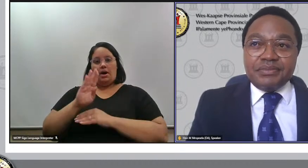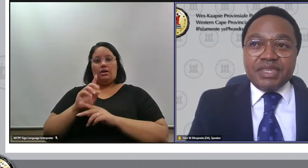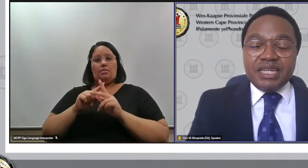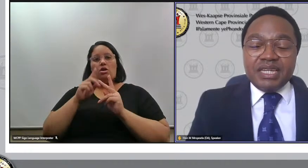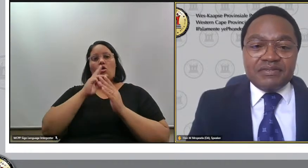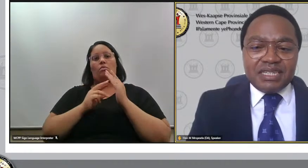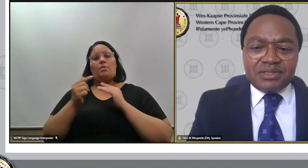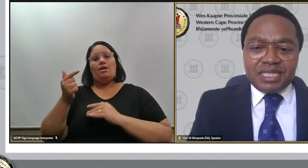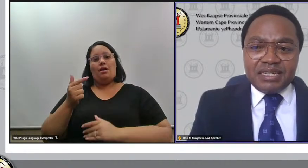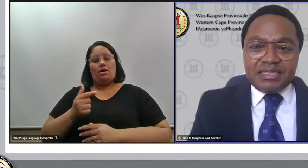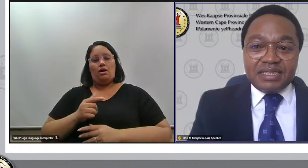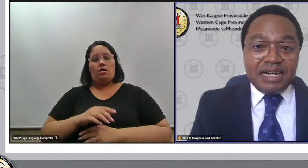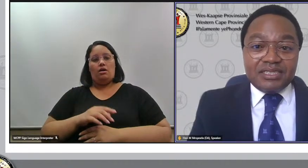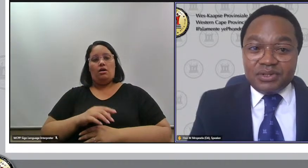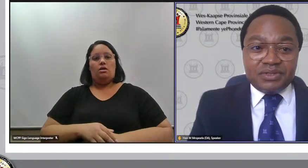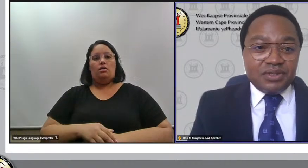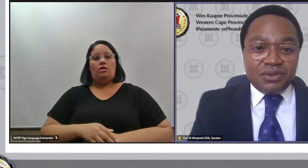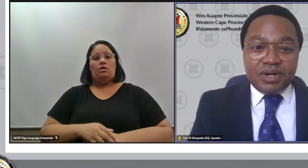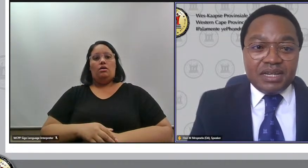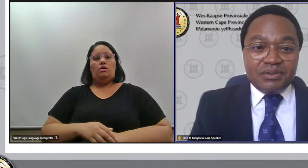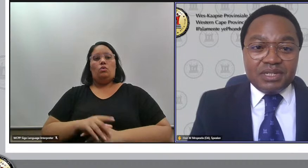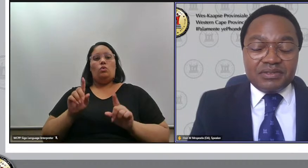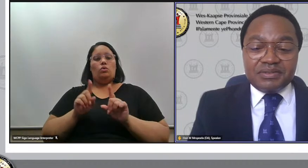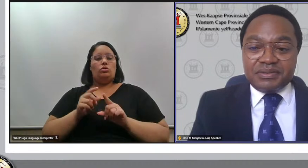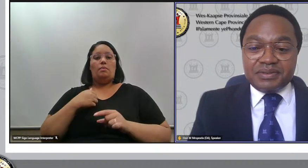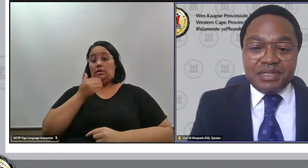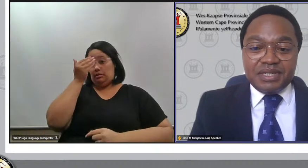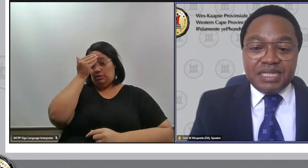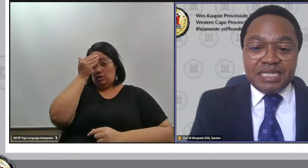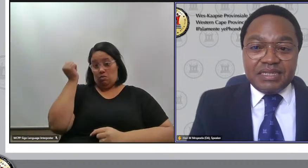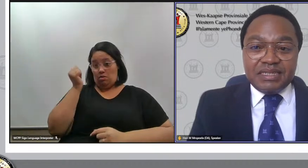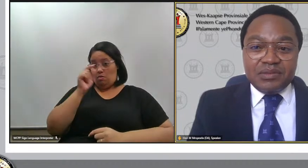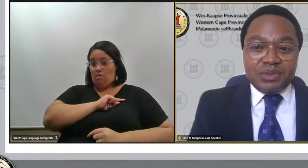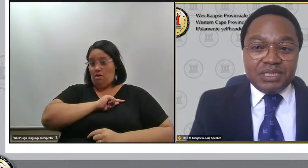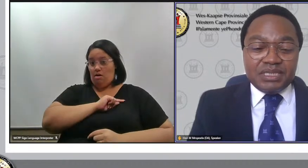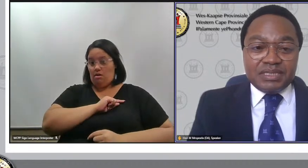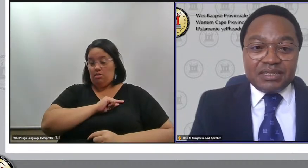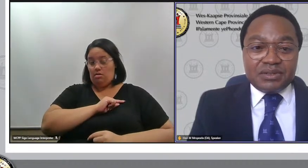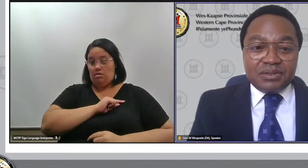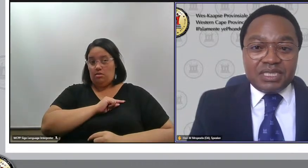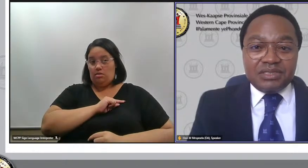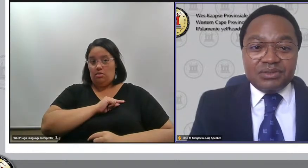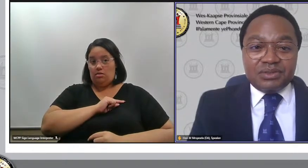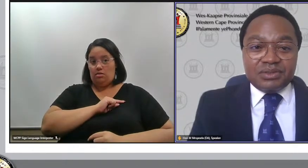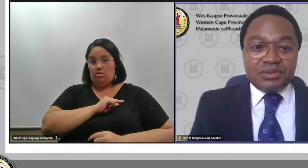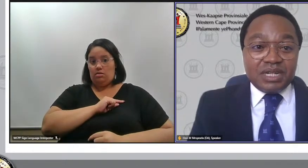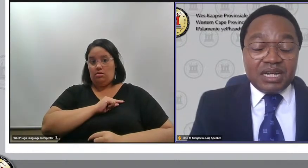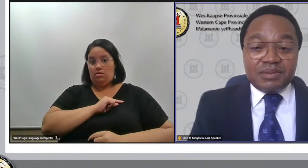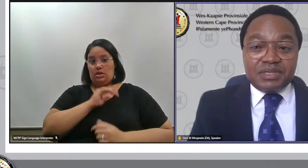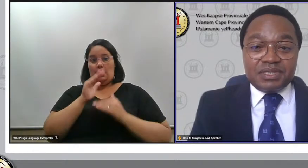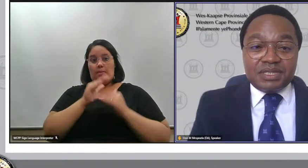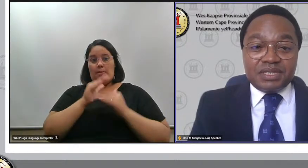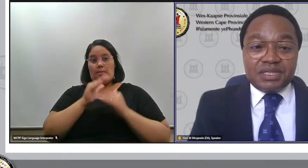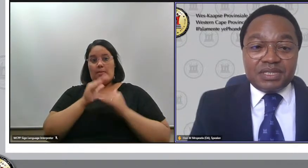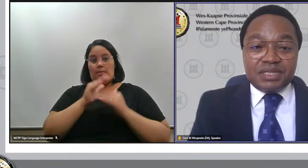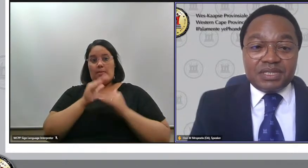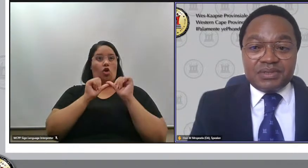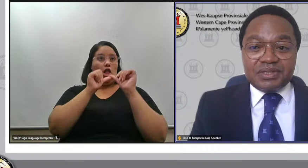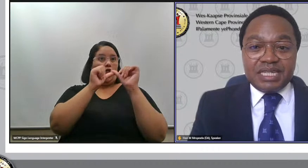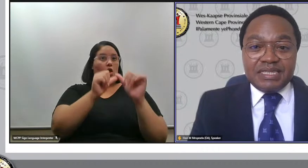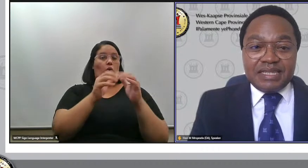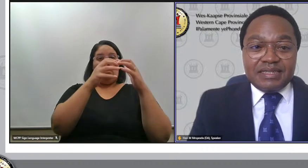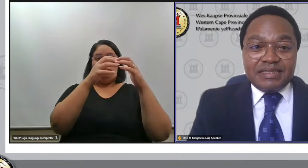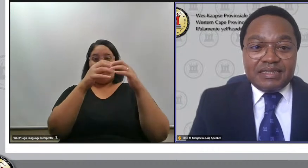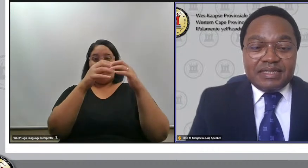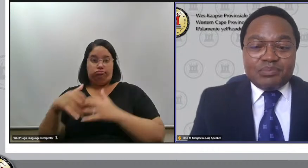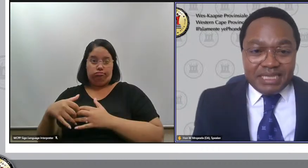Leke, touched on that. I don't know why we have a building that continued to collapse under our